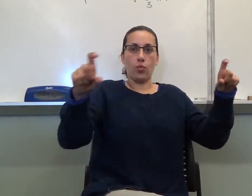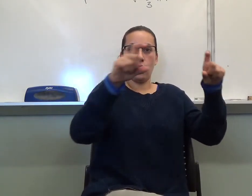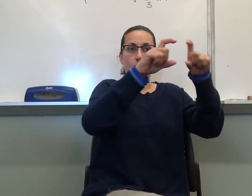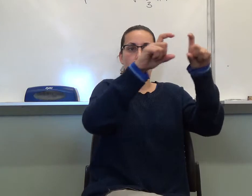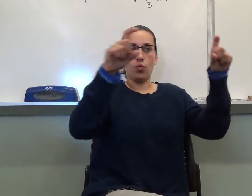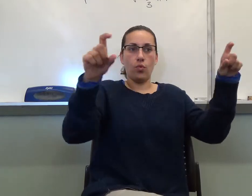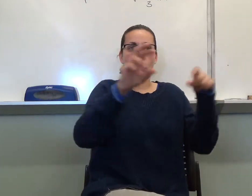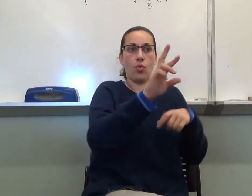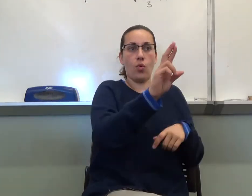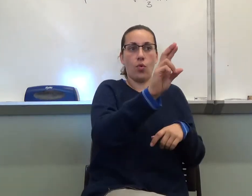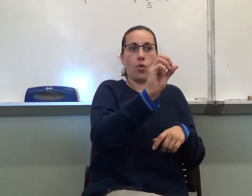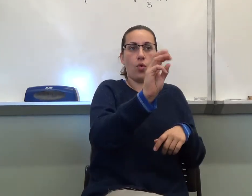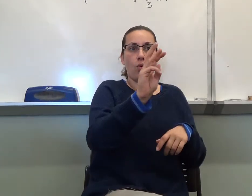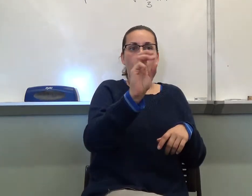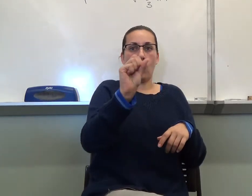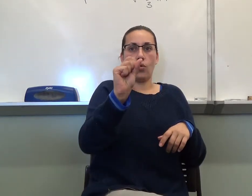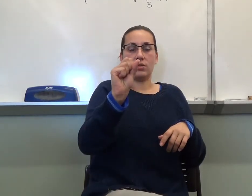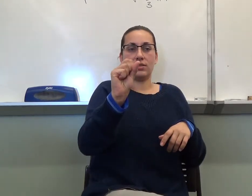table. Rows and columns.